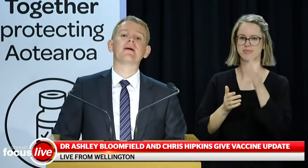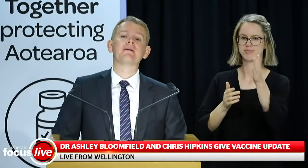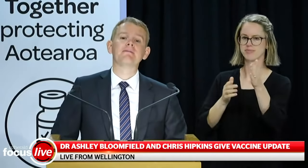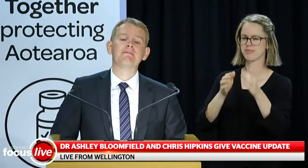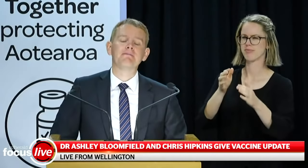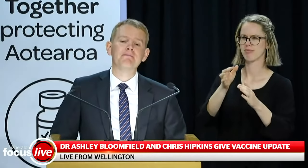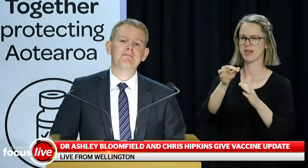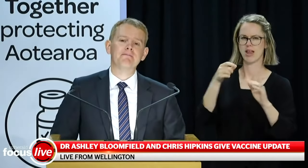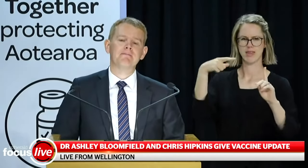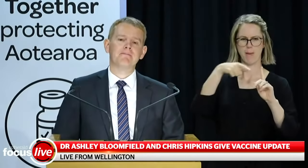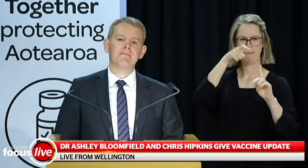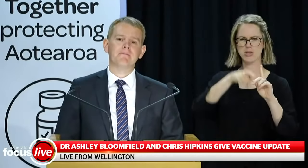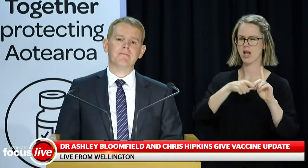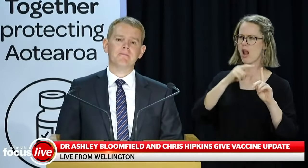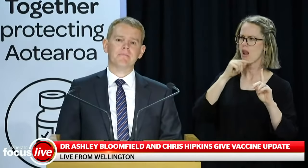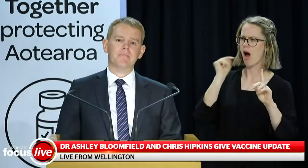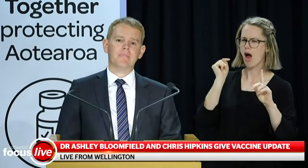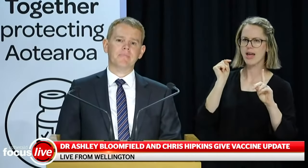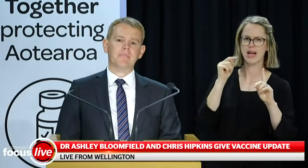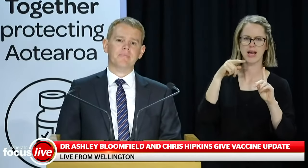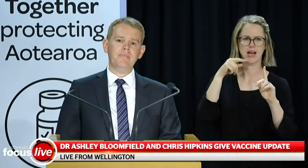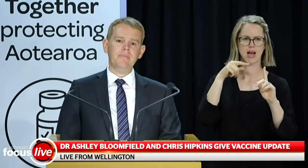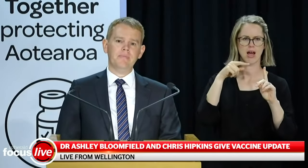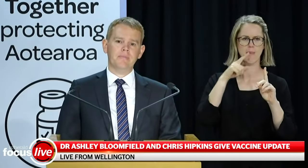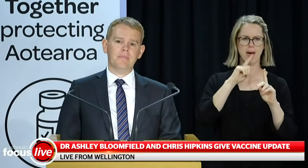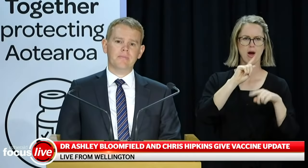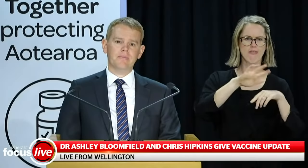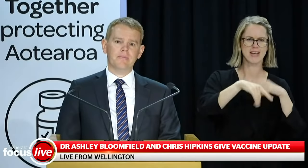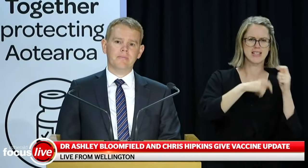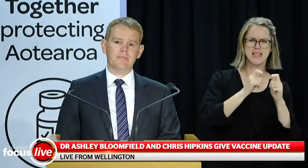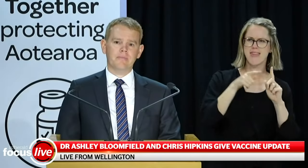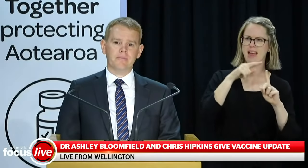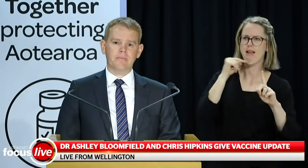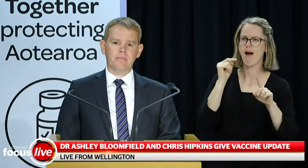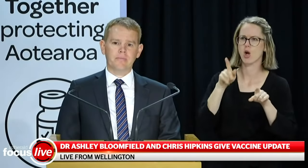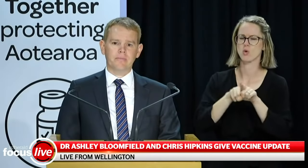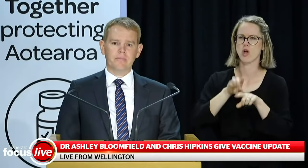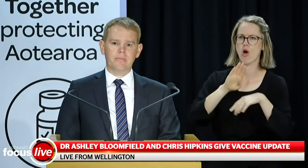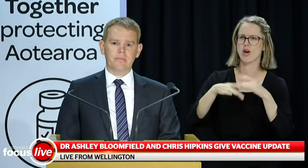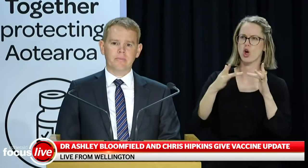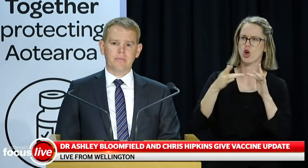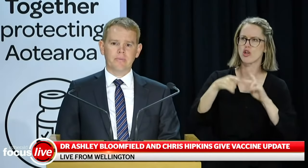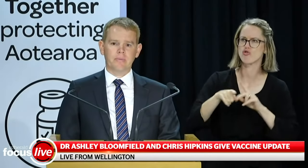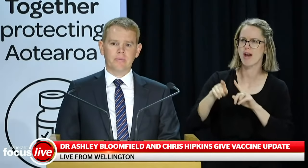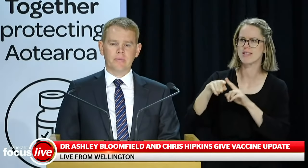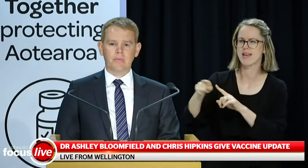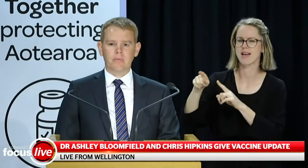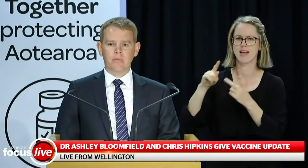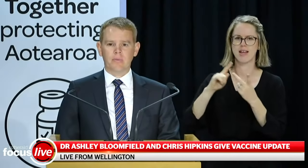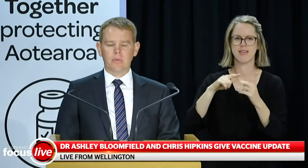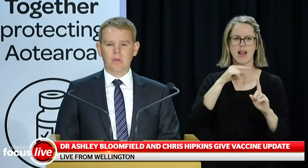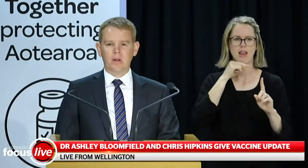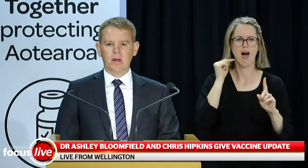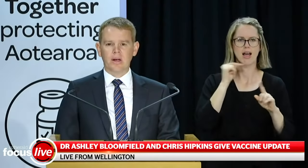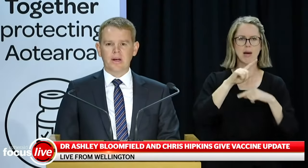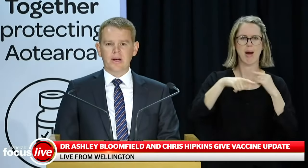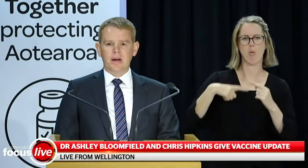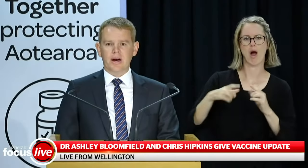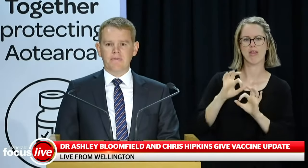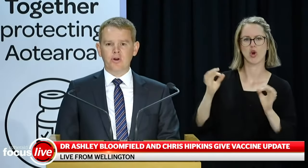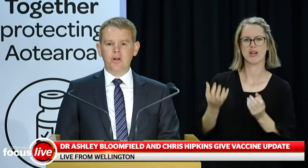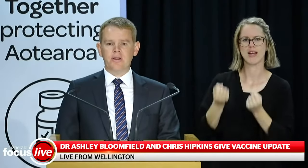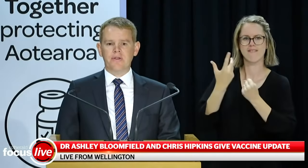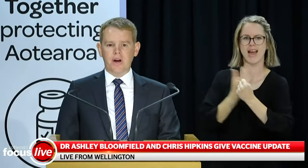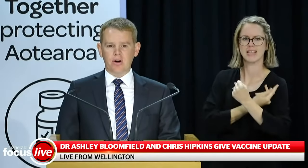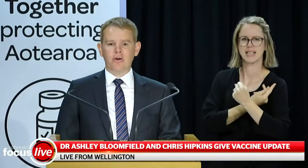was lying about their testing history? Are you concerned that they were lying about contact tracing and also the reasons why they missed their vaccination